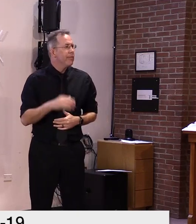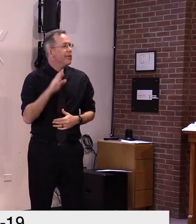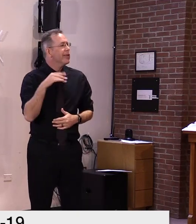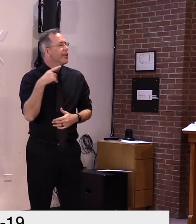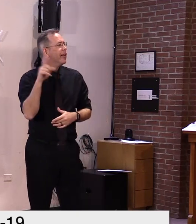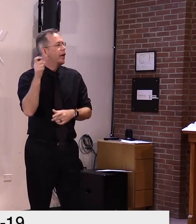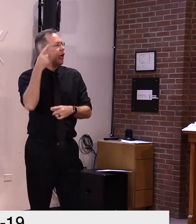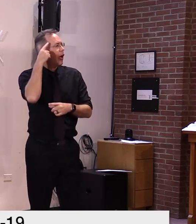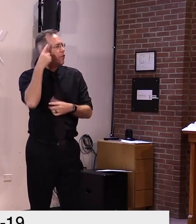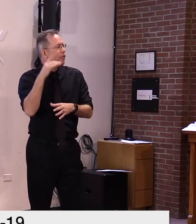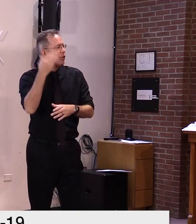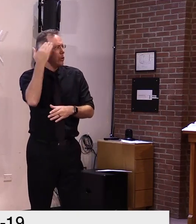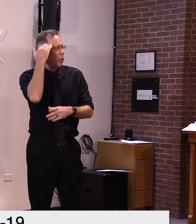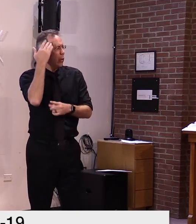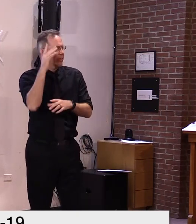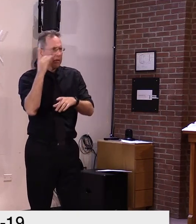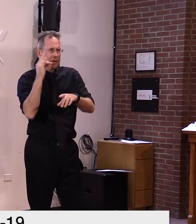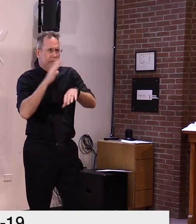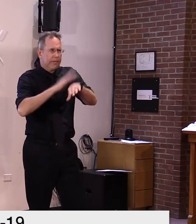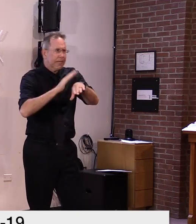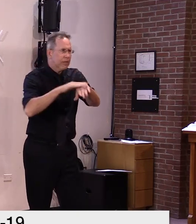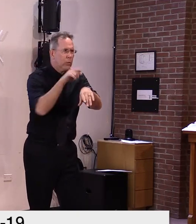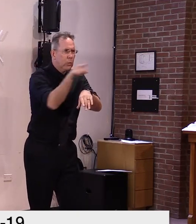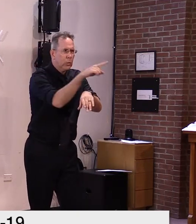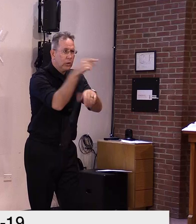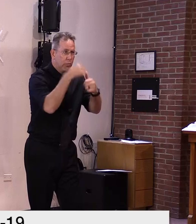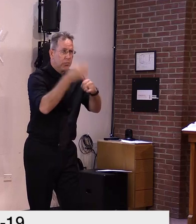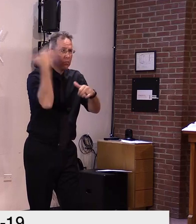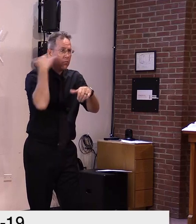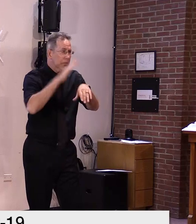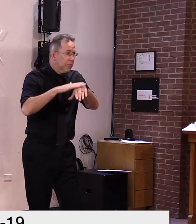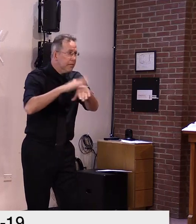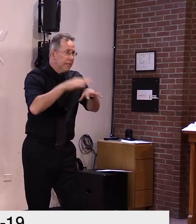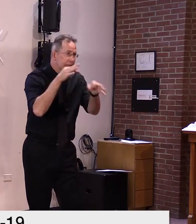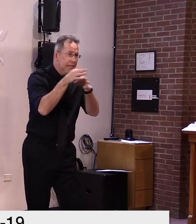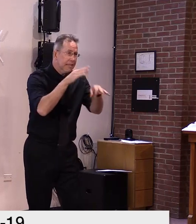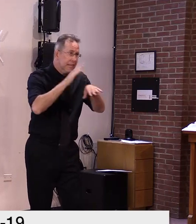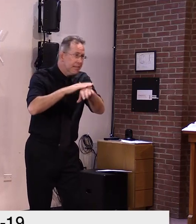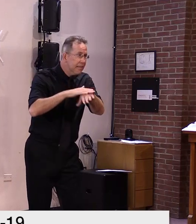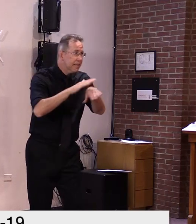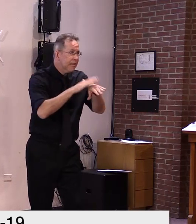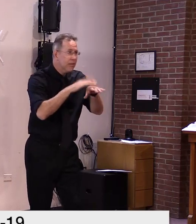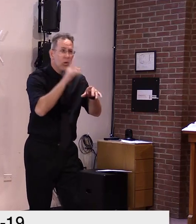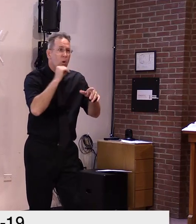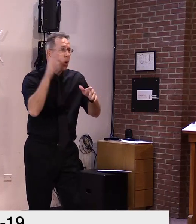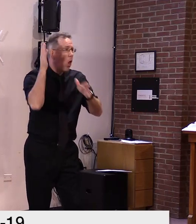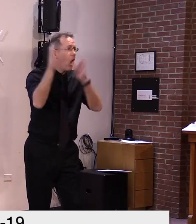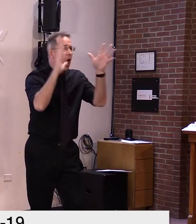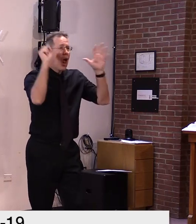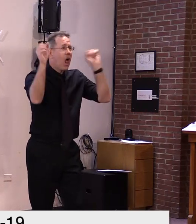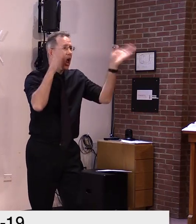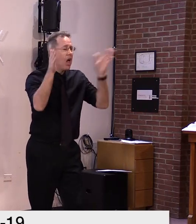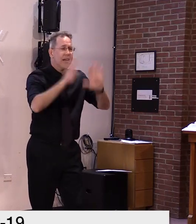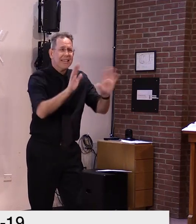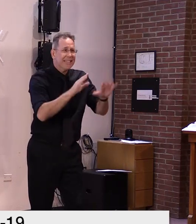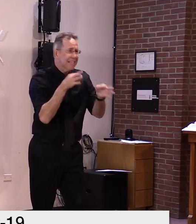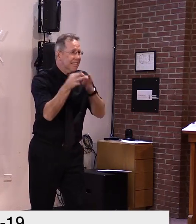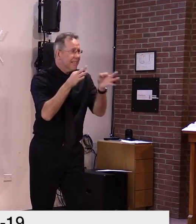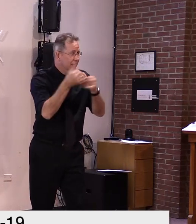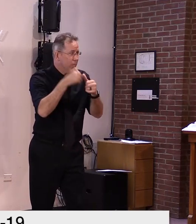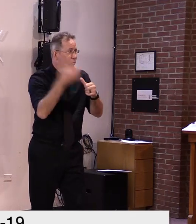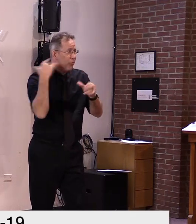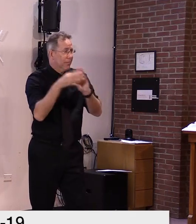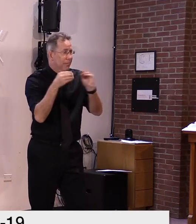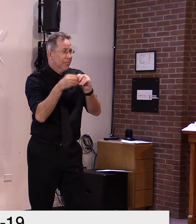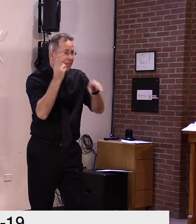able to go back to work because their children are in school, that was a probable outcome, and we are seeing it show up to some degree in